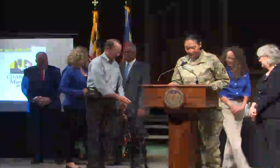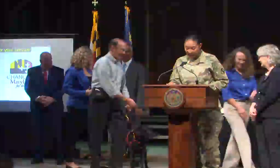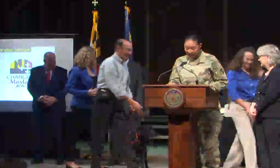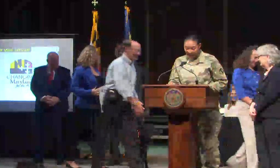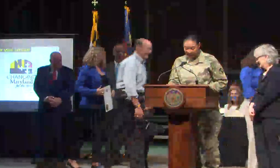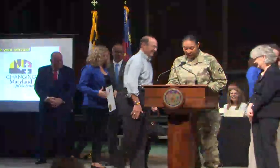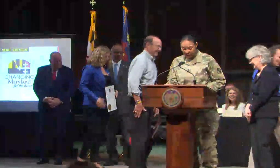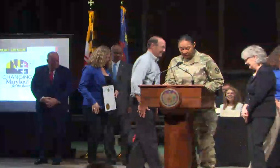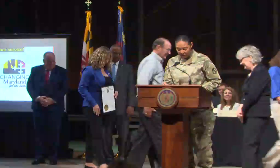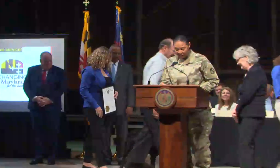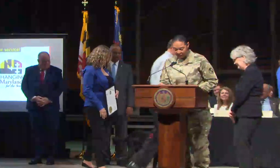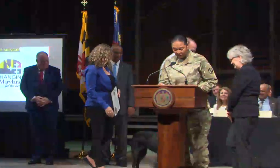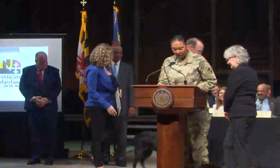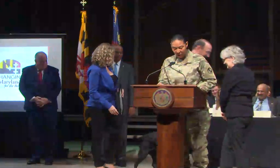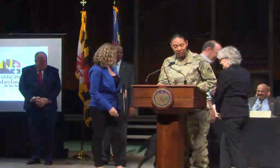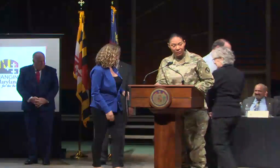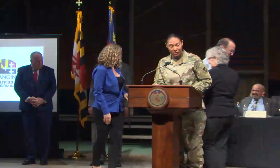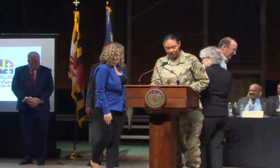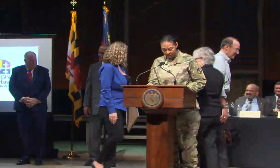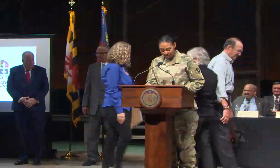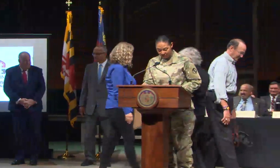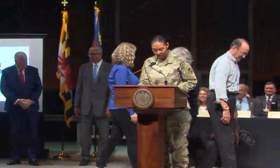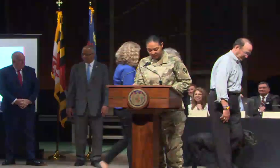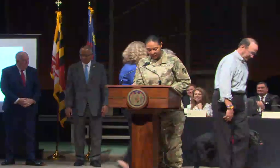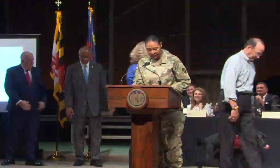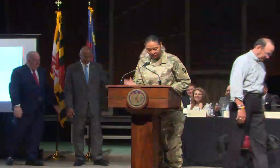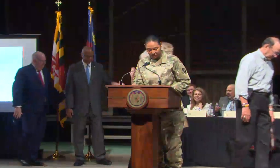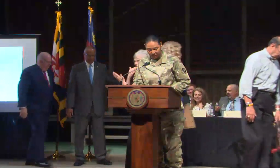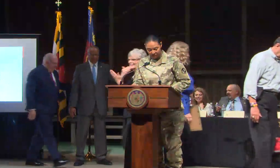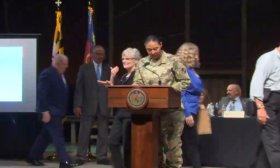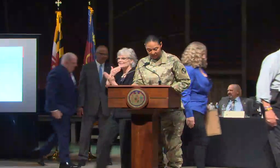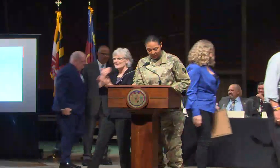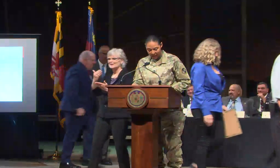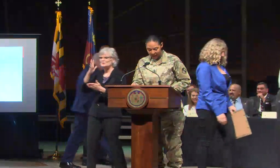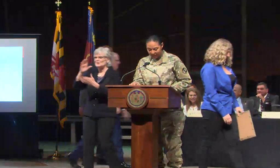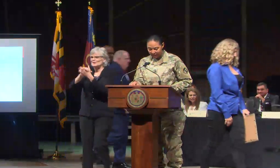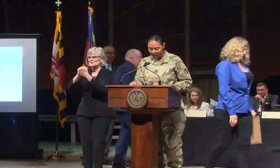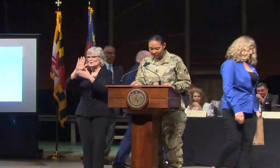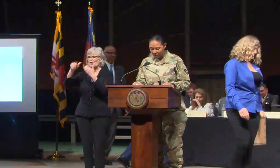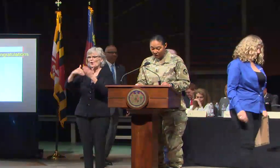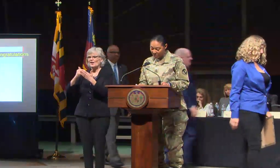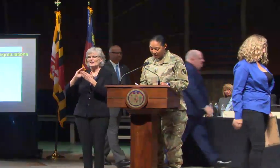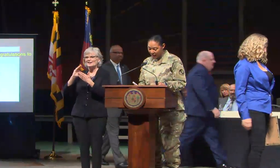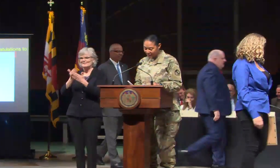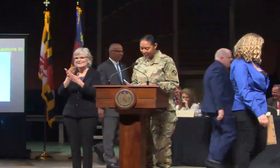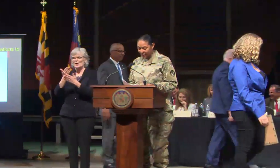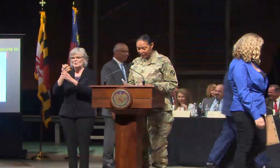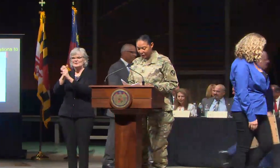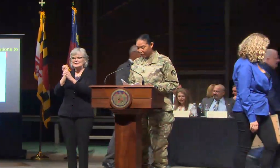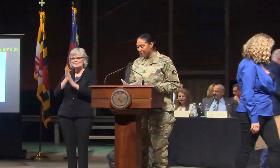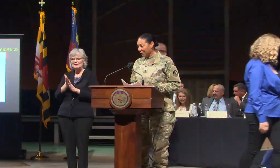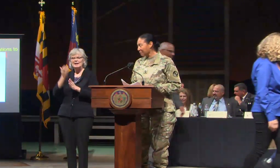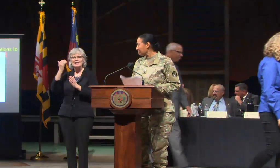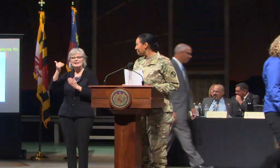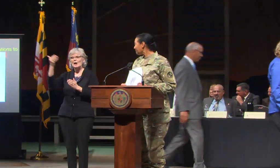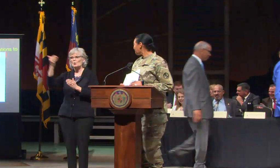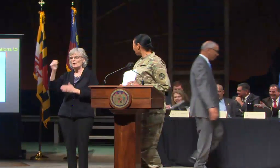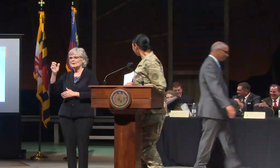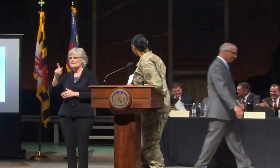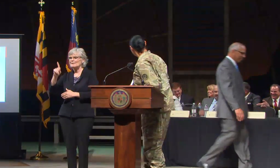And I want to say thank you and congratulations to all of our deserving citation recipients. And I'd like to welcome back Secretary Kramer.